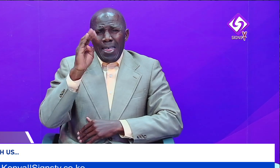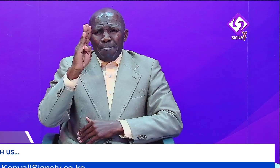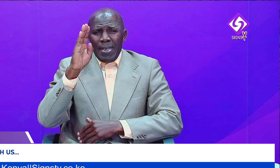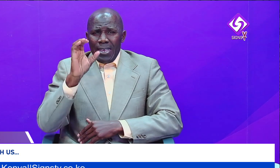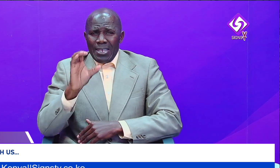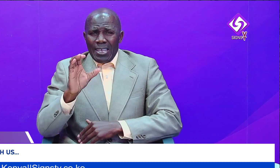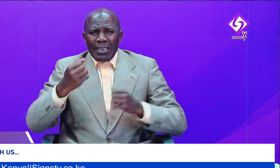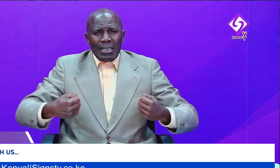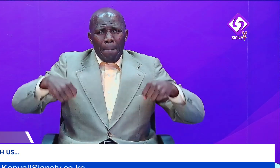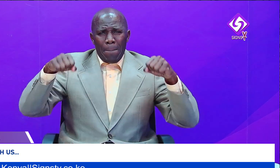Omondi.